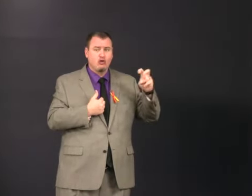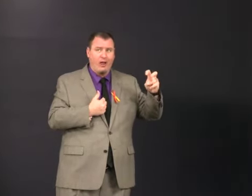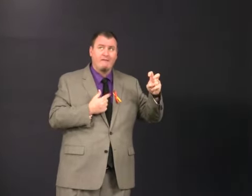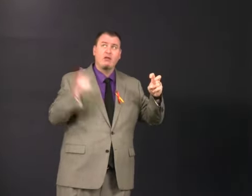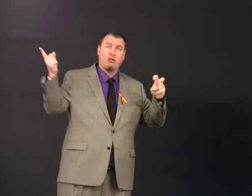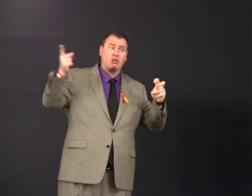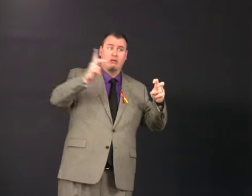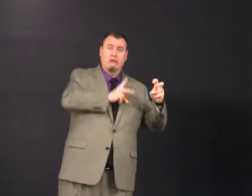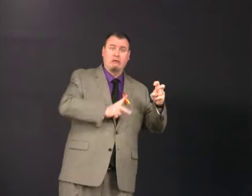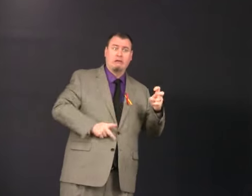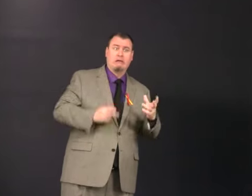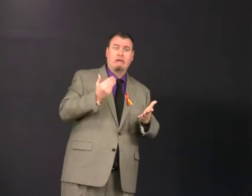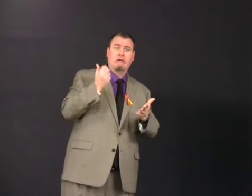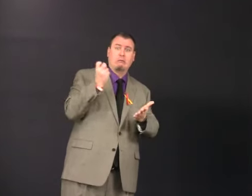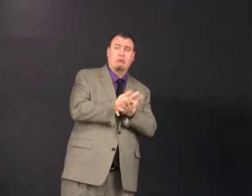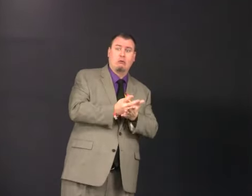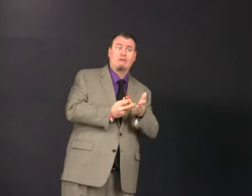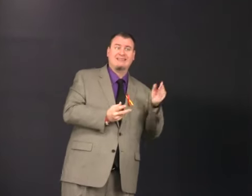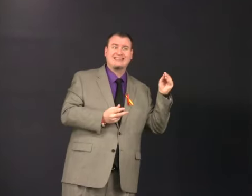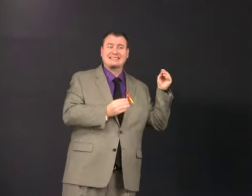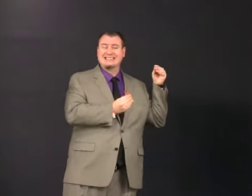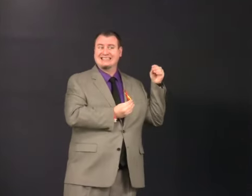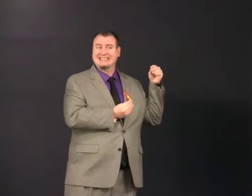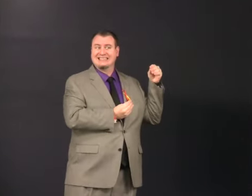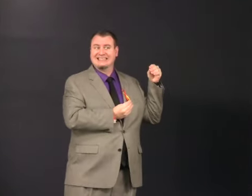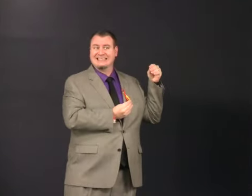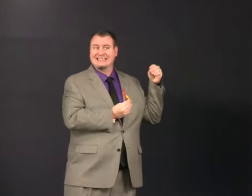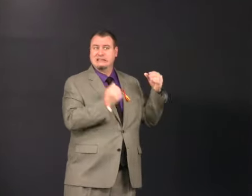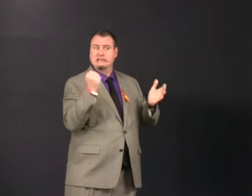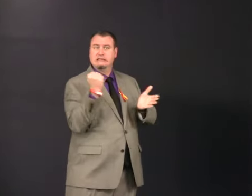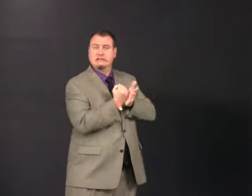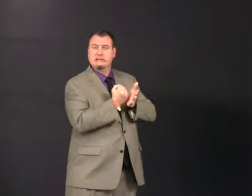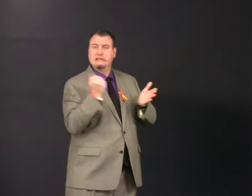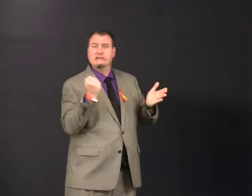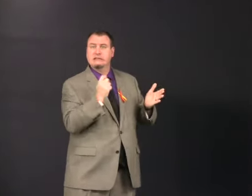letters. He needed those letters from the king to